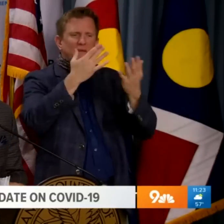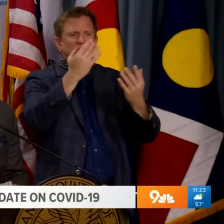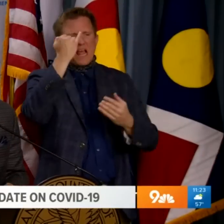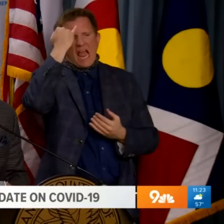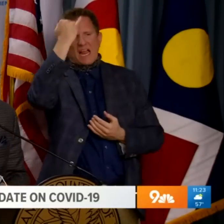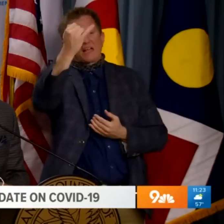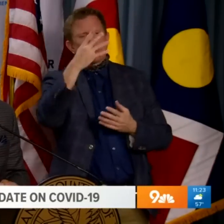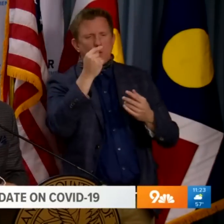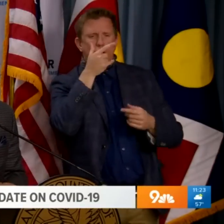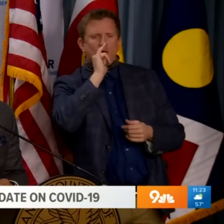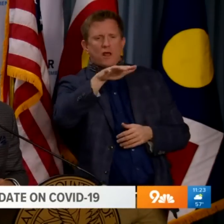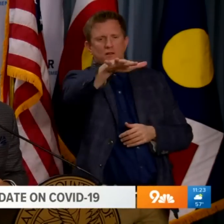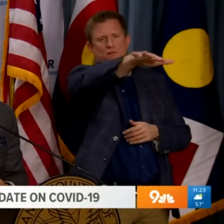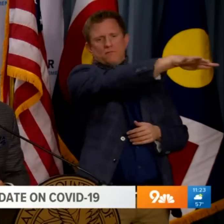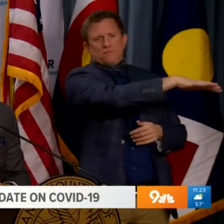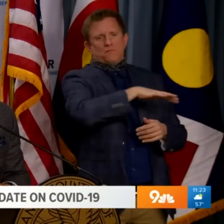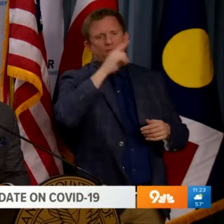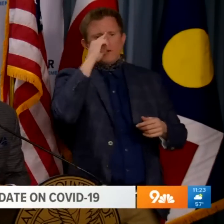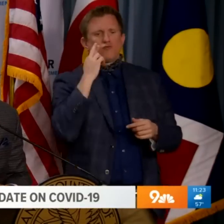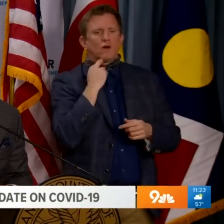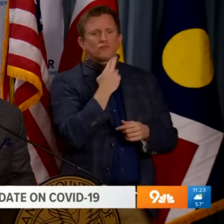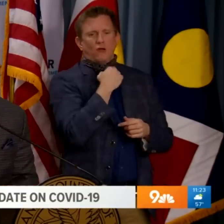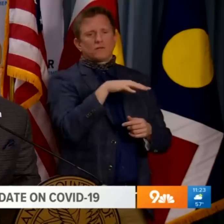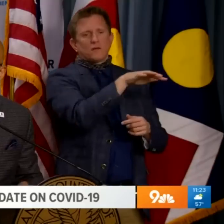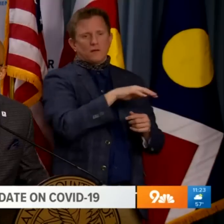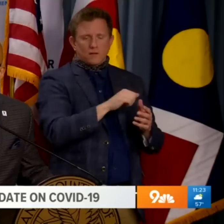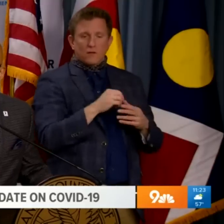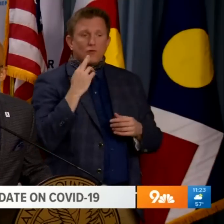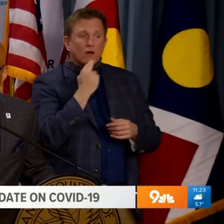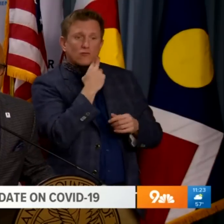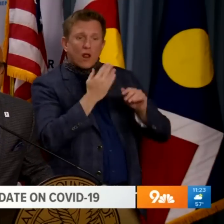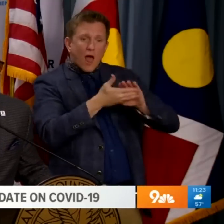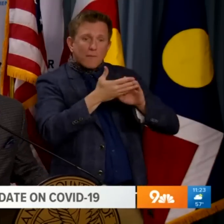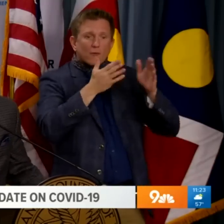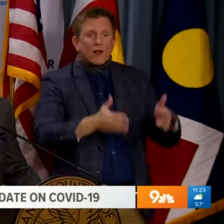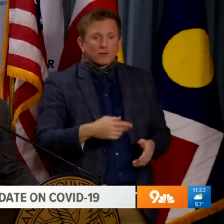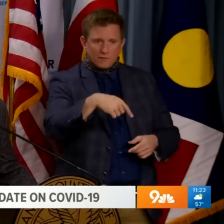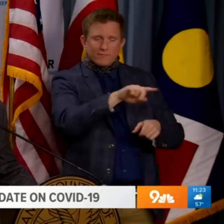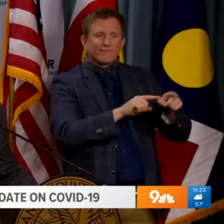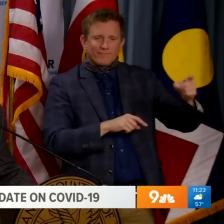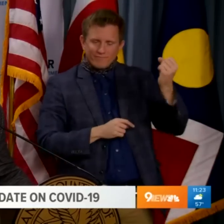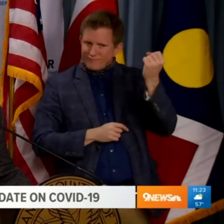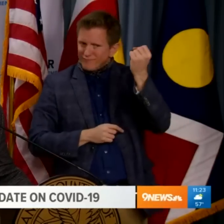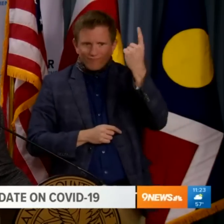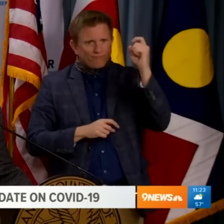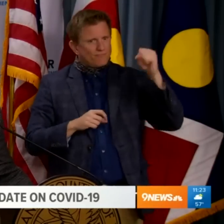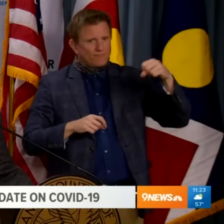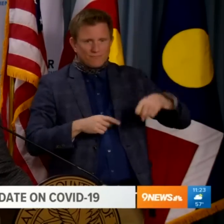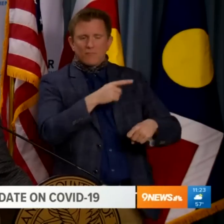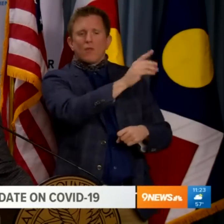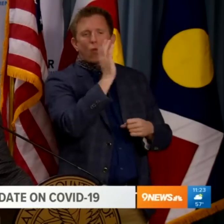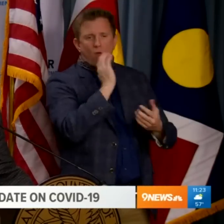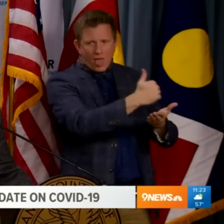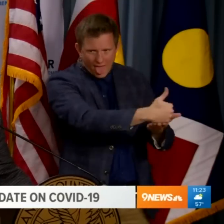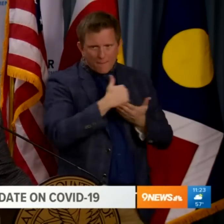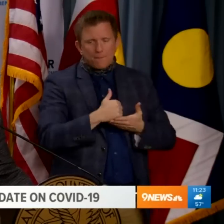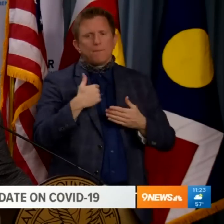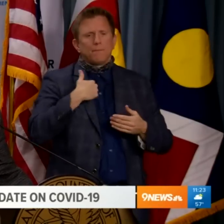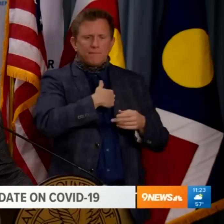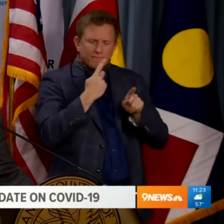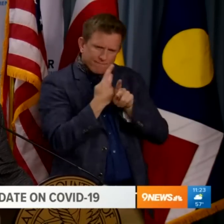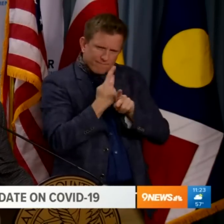because of the diminishing returns based on their costs related to the percent of opening that they'll allow or will be allowed.